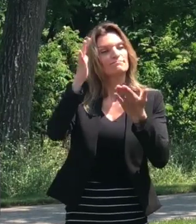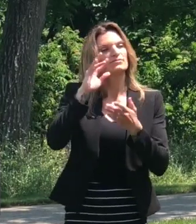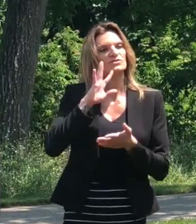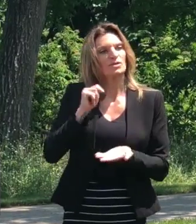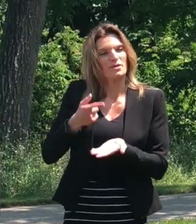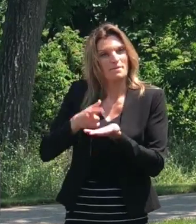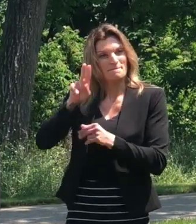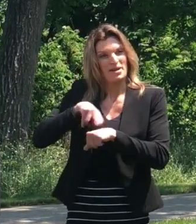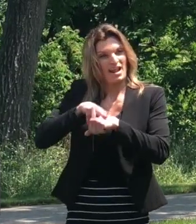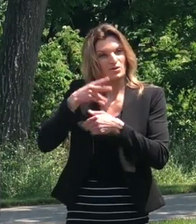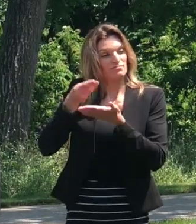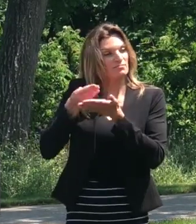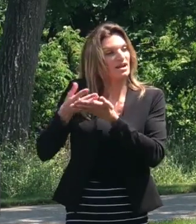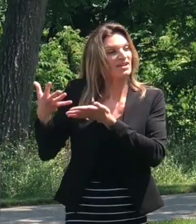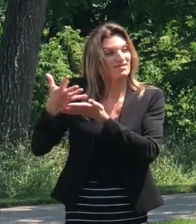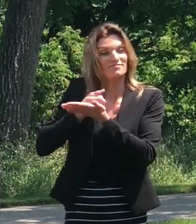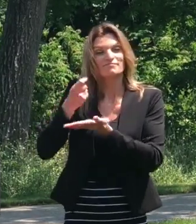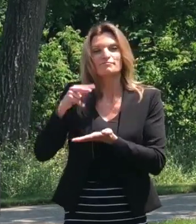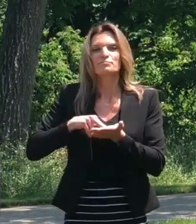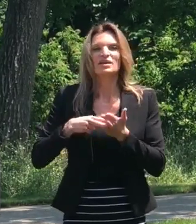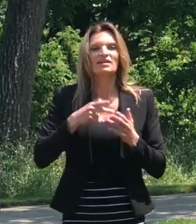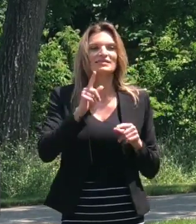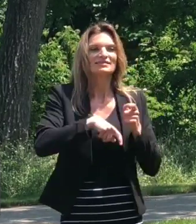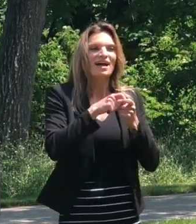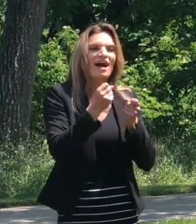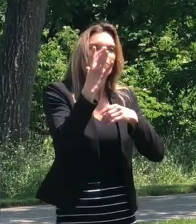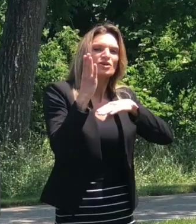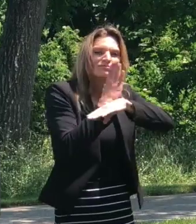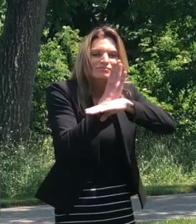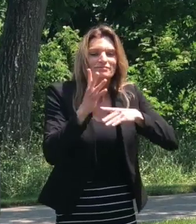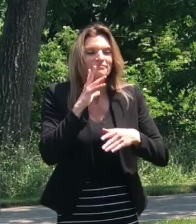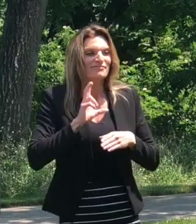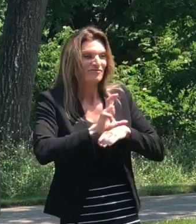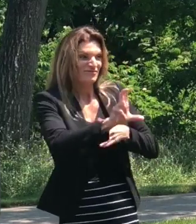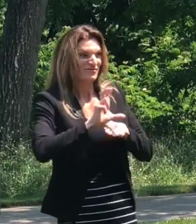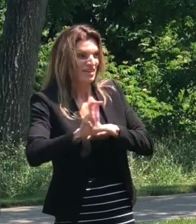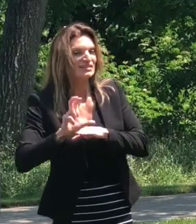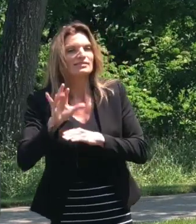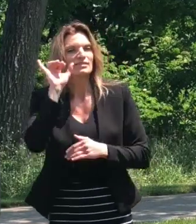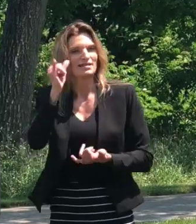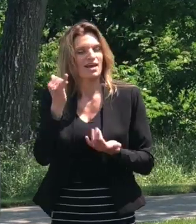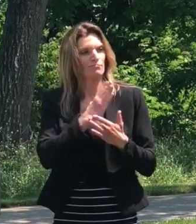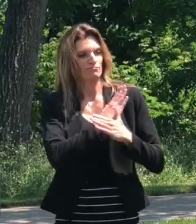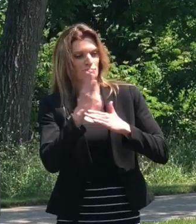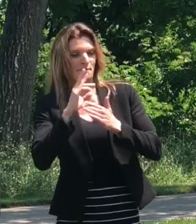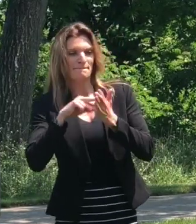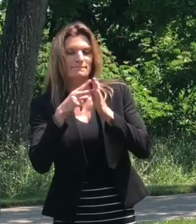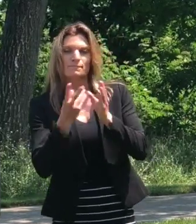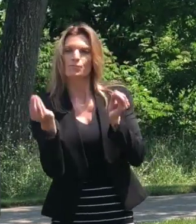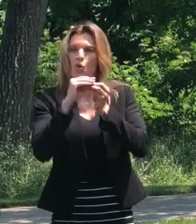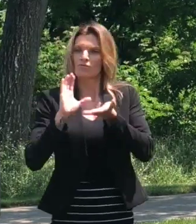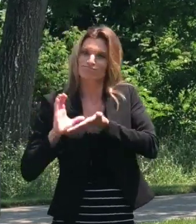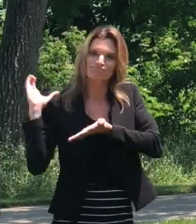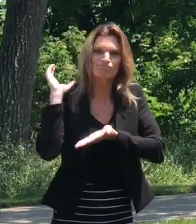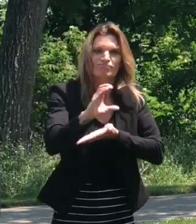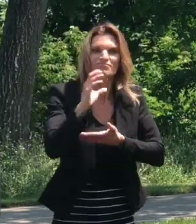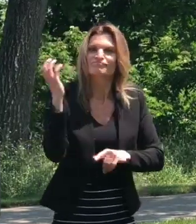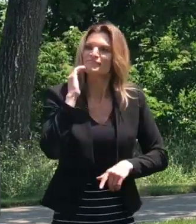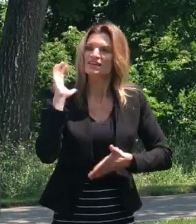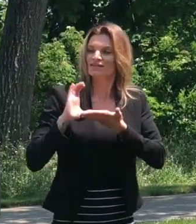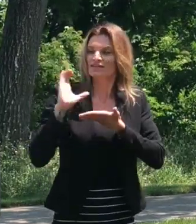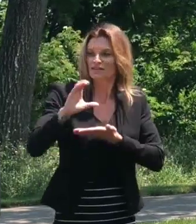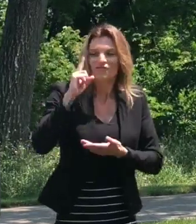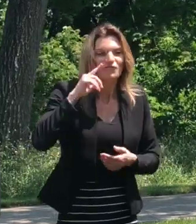Fund formula to allow for more development of outdoor recreation opportunities on our public lands to ensure